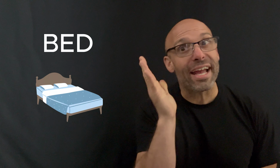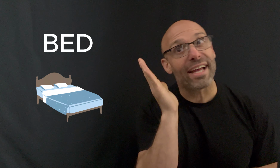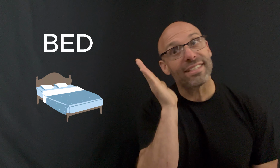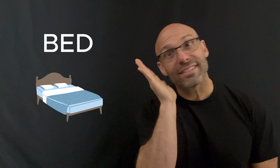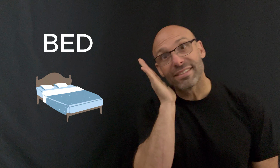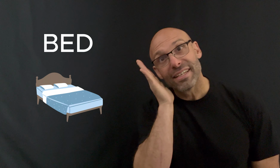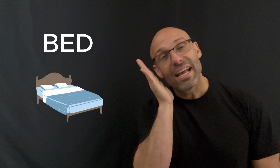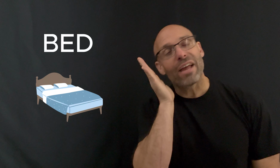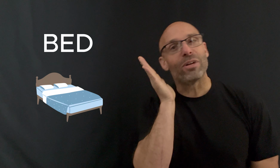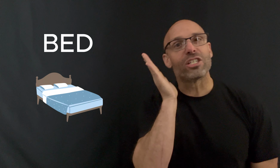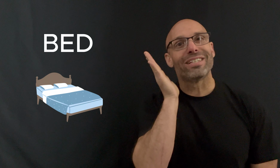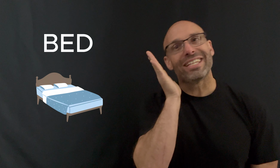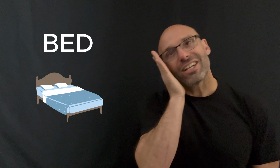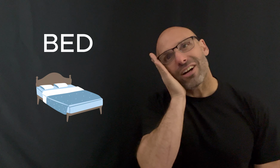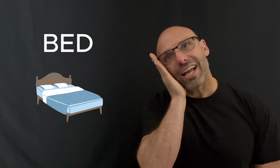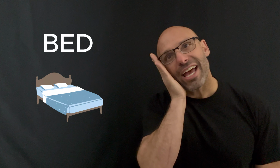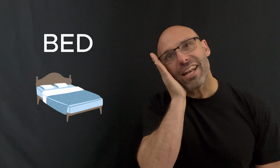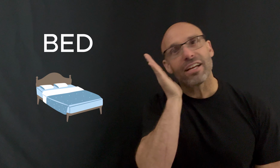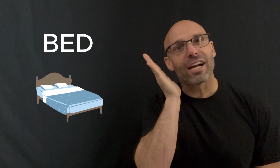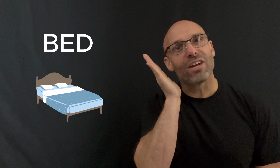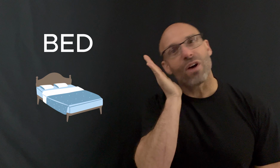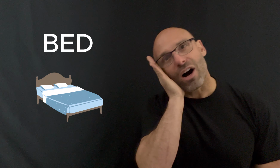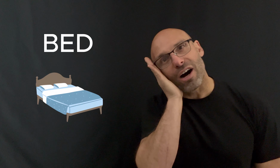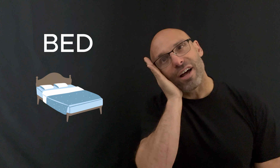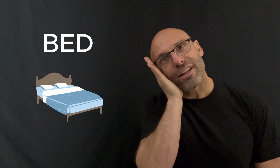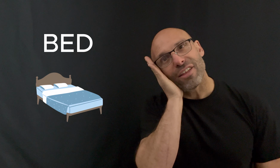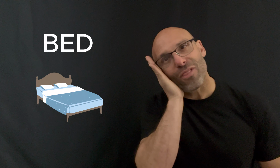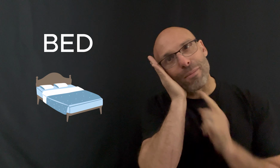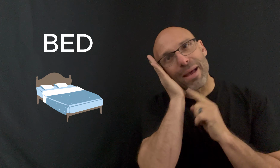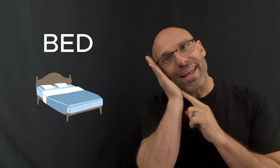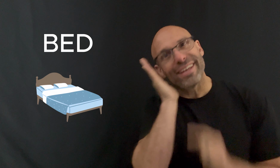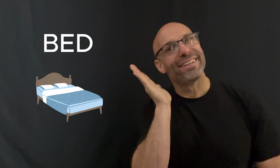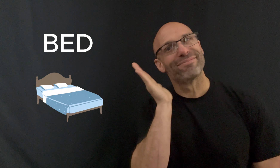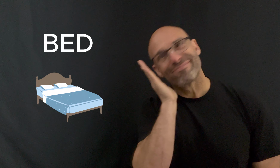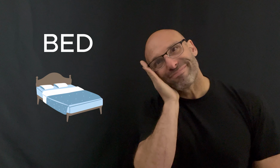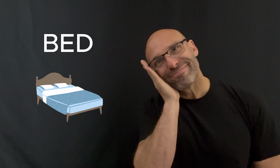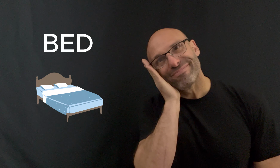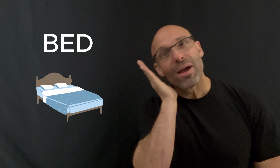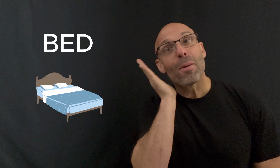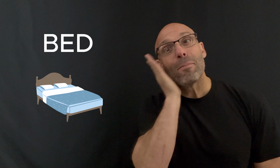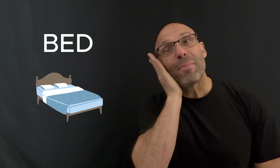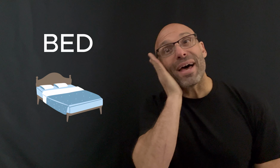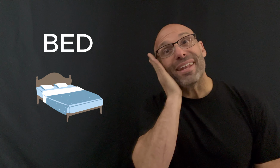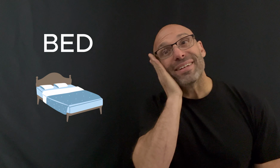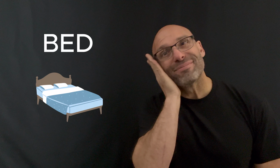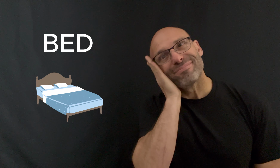hand, and we just lean our head kind of on the bed. Bed.